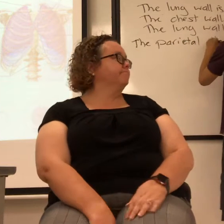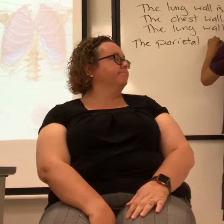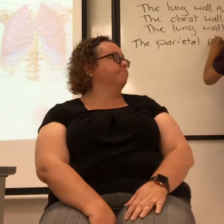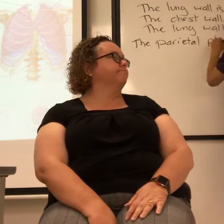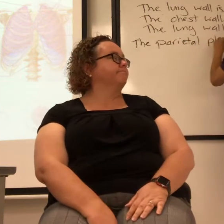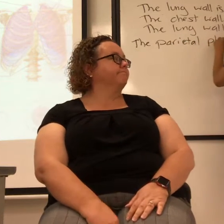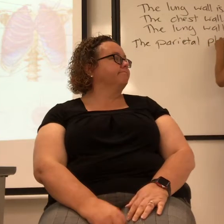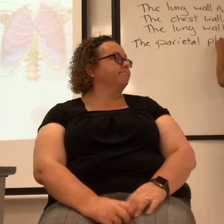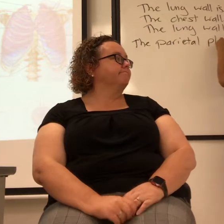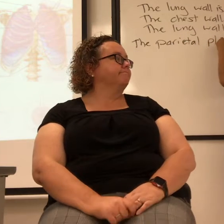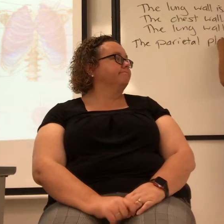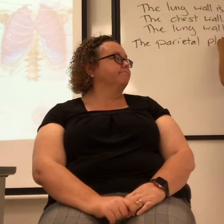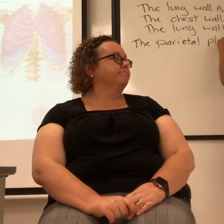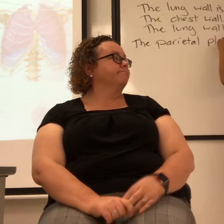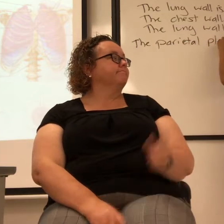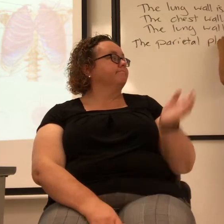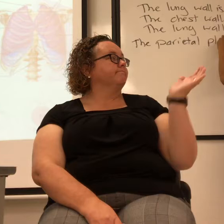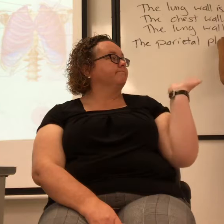pleura,